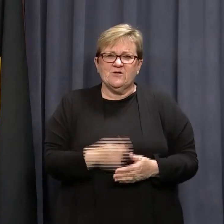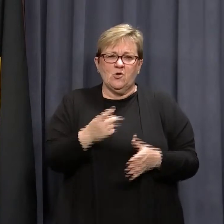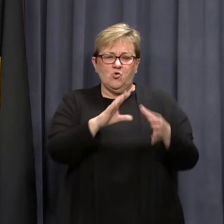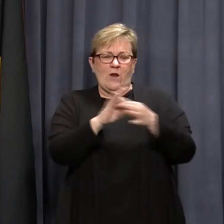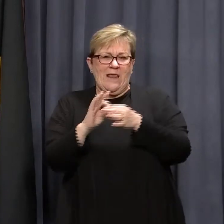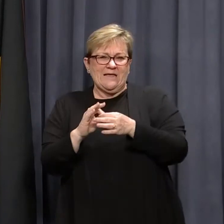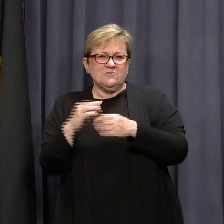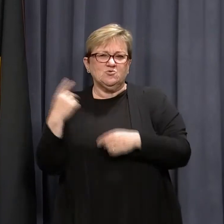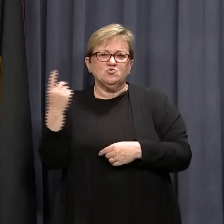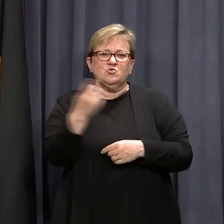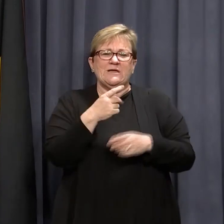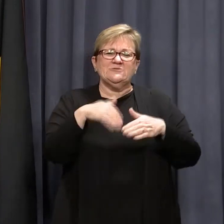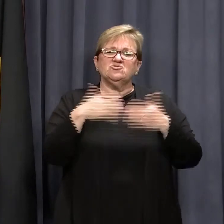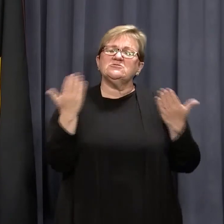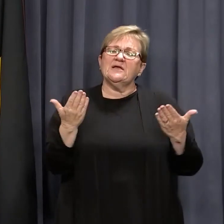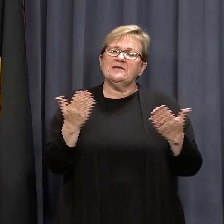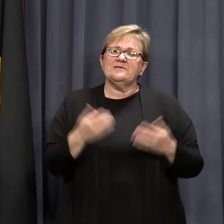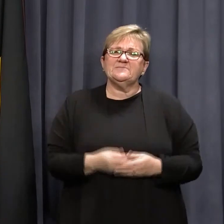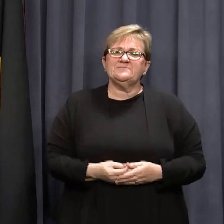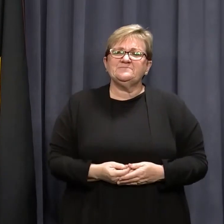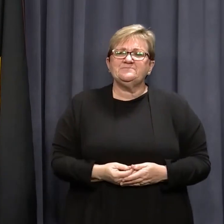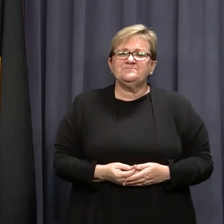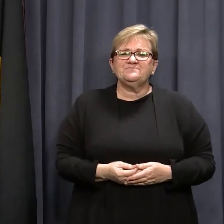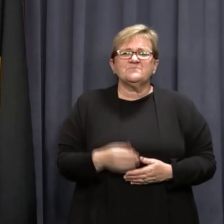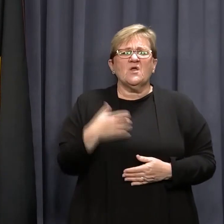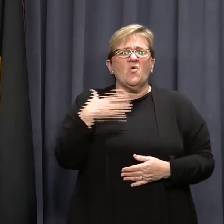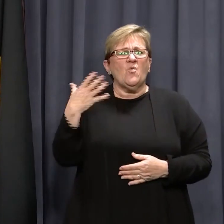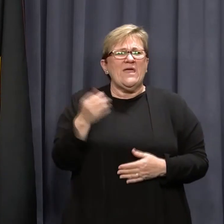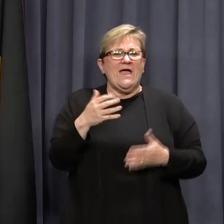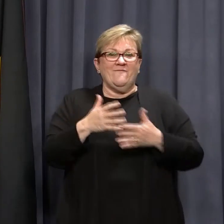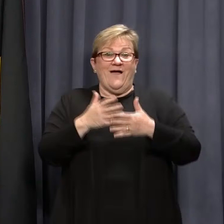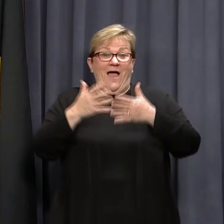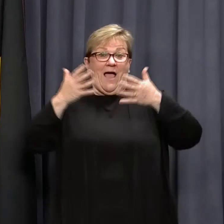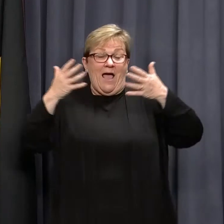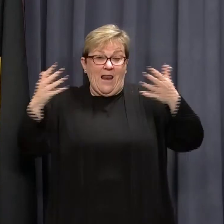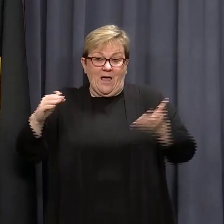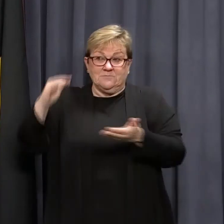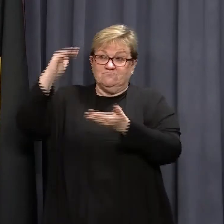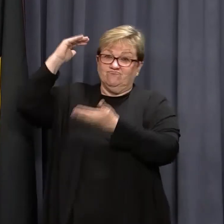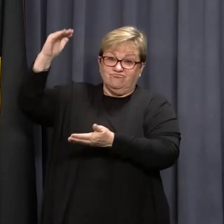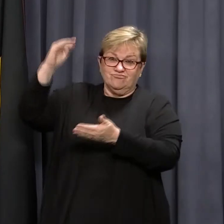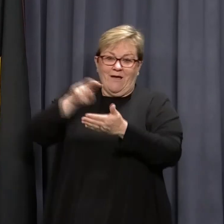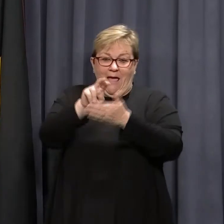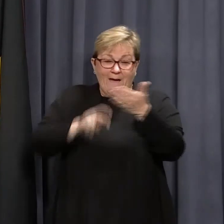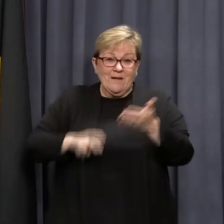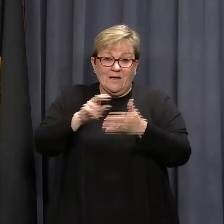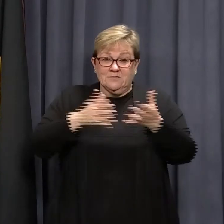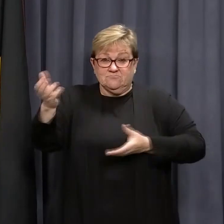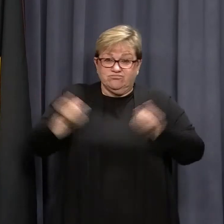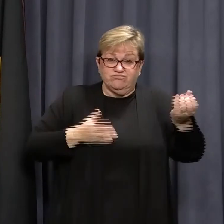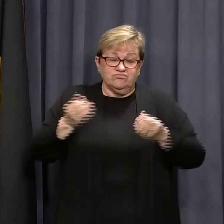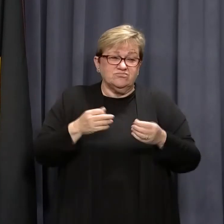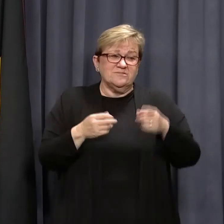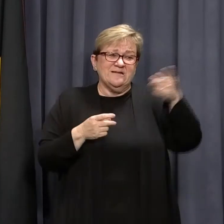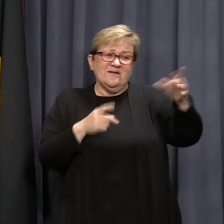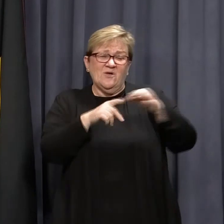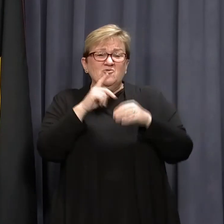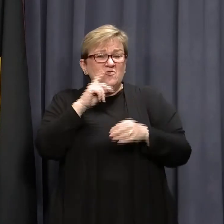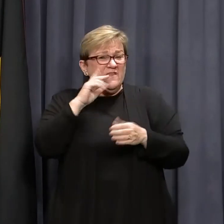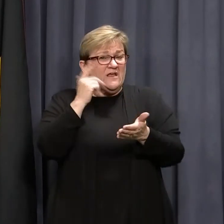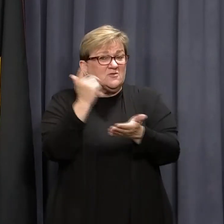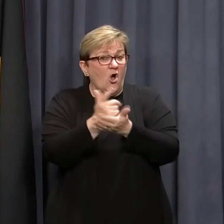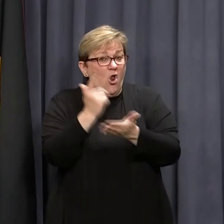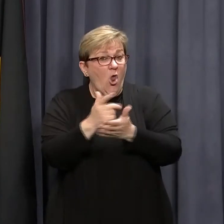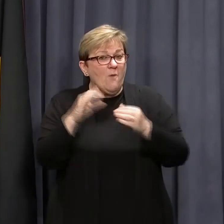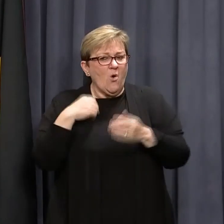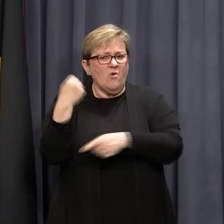relevant for each particular day. We've got basically a large bucket of GTG applications. Is it safe to say there's a lot more being denied than